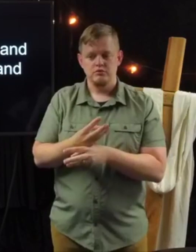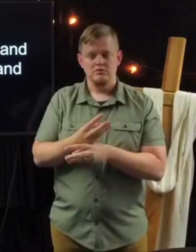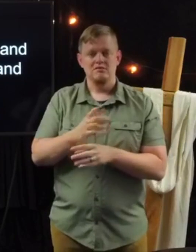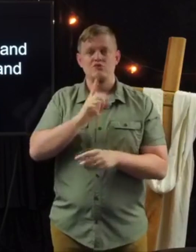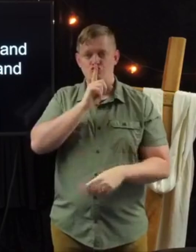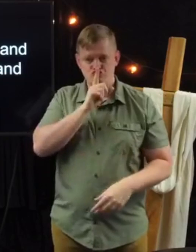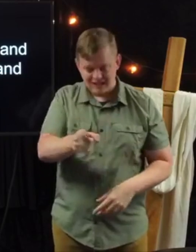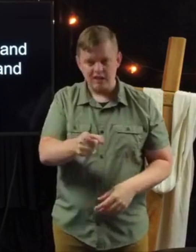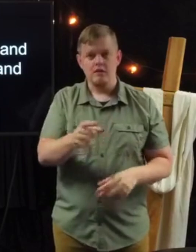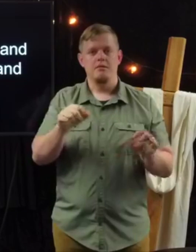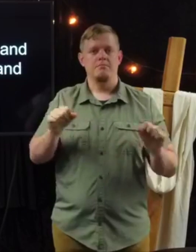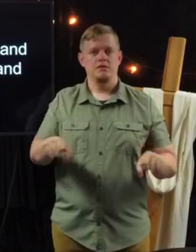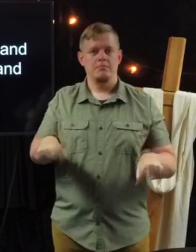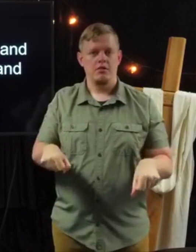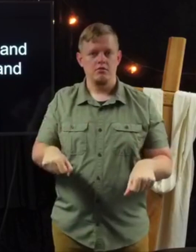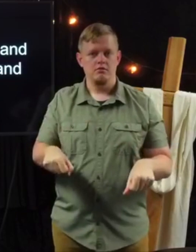world. They are real and possible.